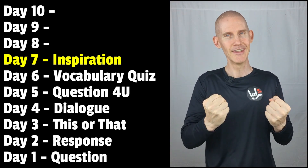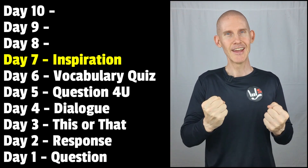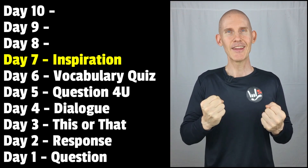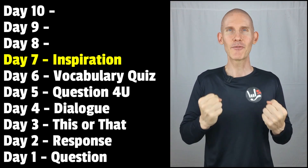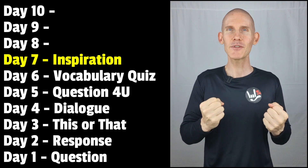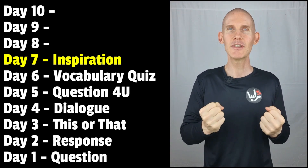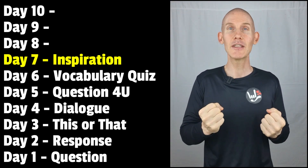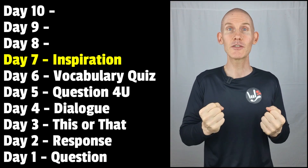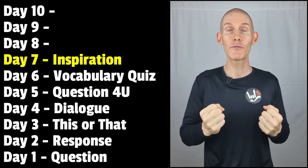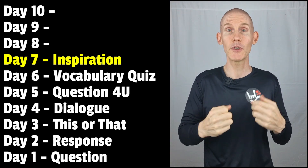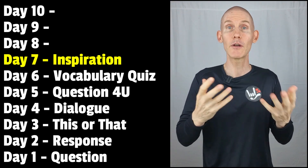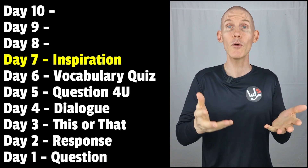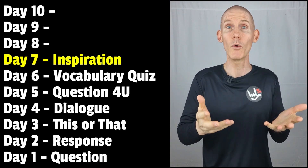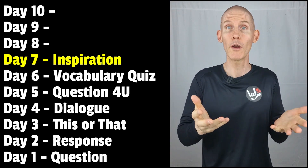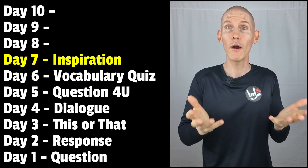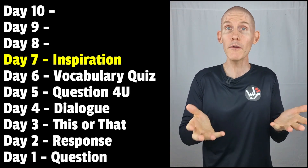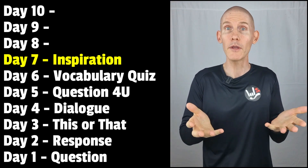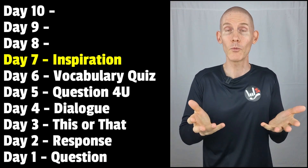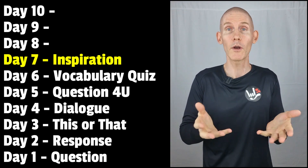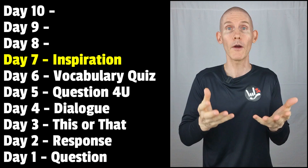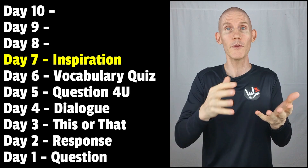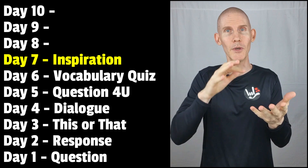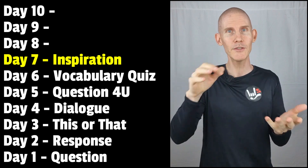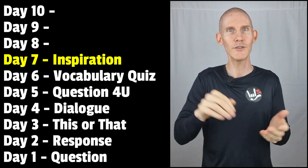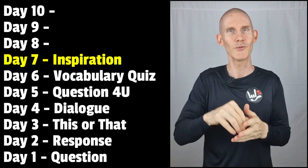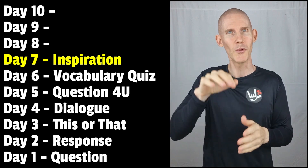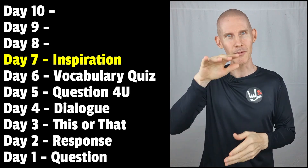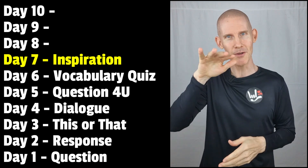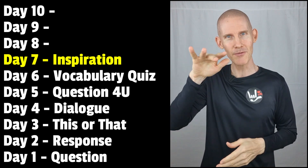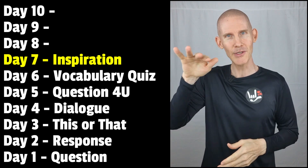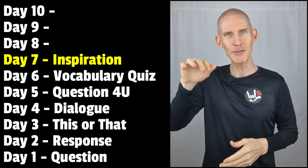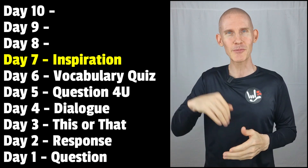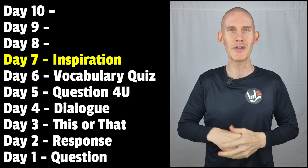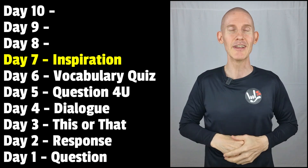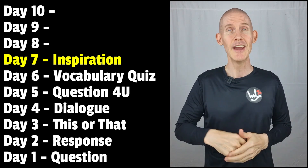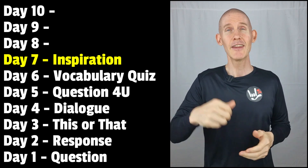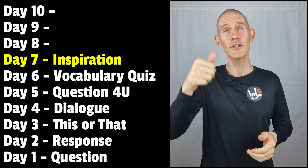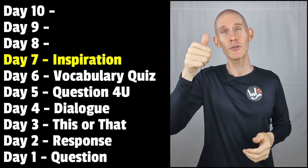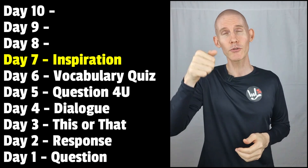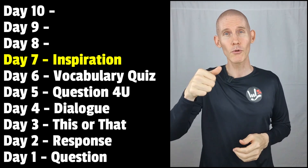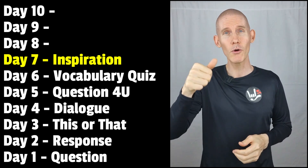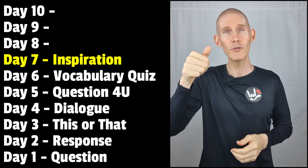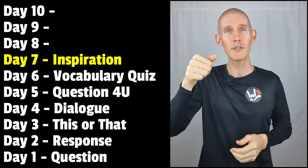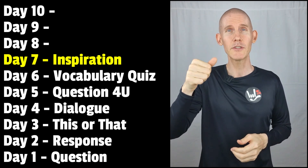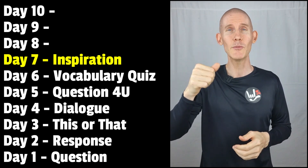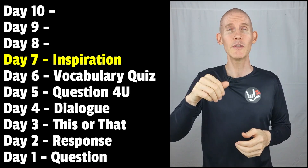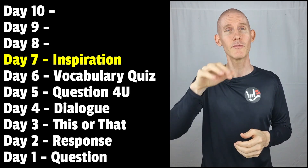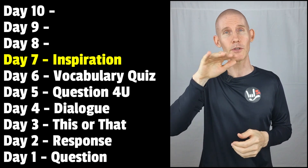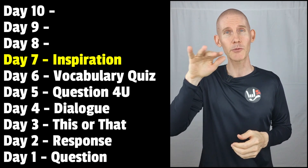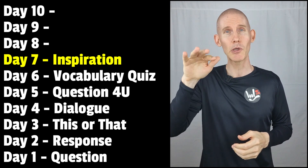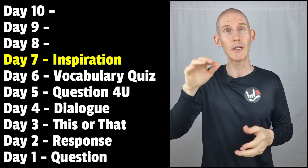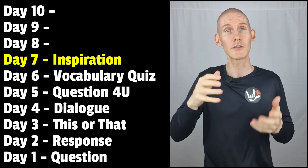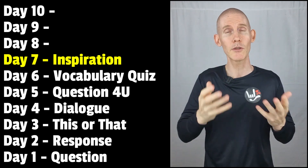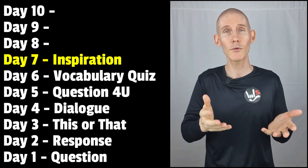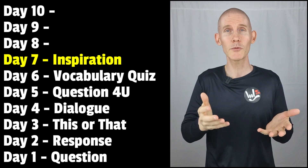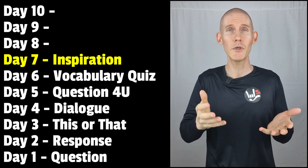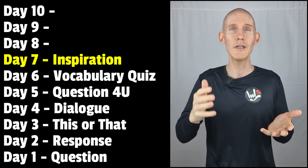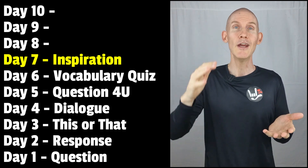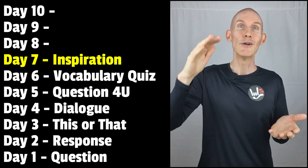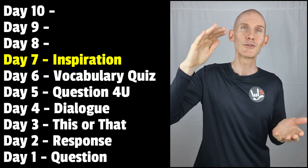and the first thing is to figure out what are they? What are the messages? What am I fingerspelling? Then you just scroll, you can see me fingerspelling at slower speed, scroll